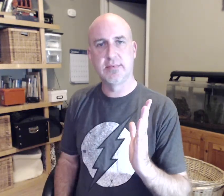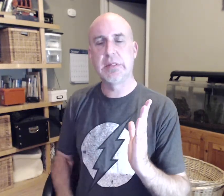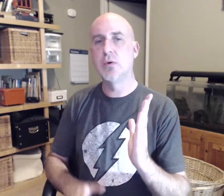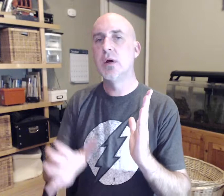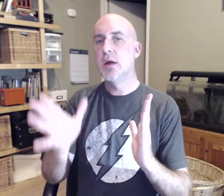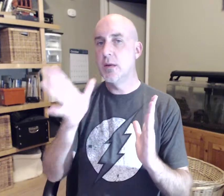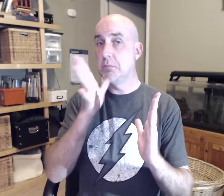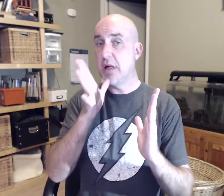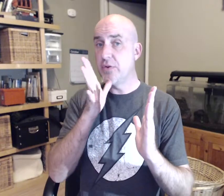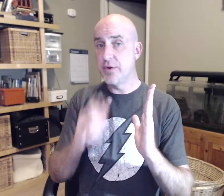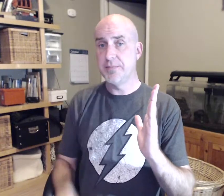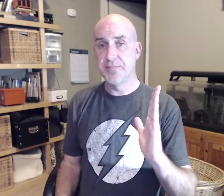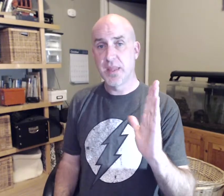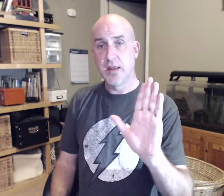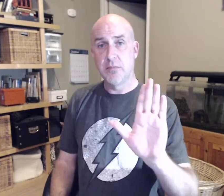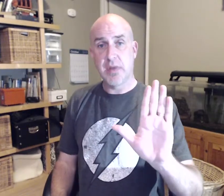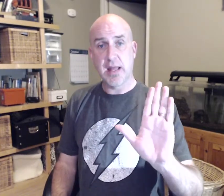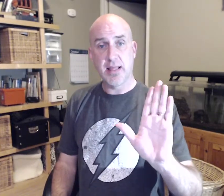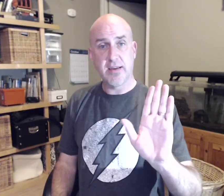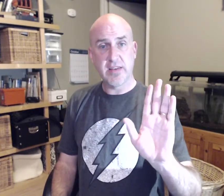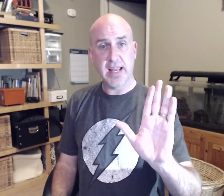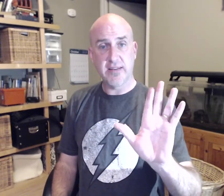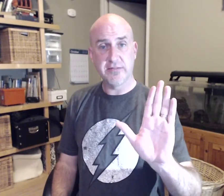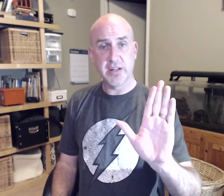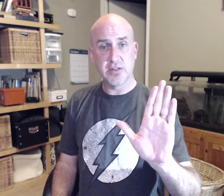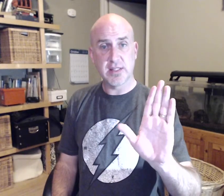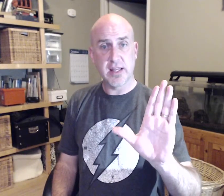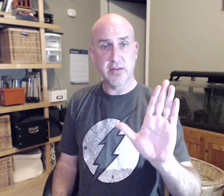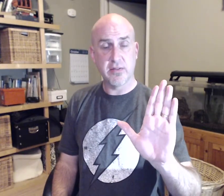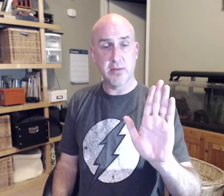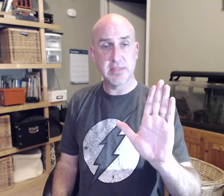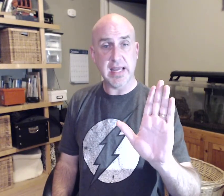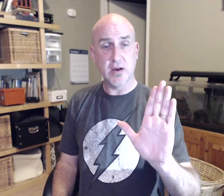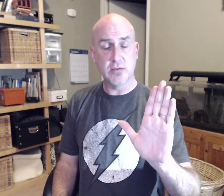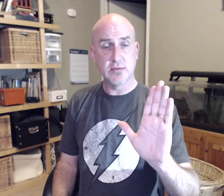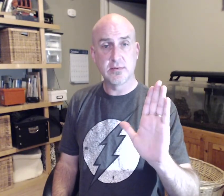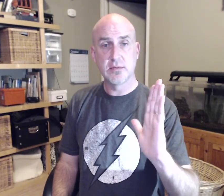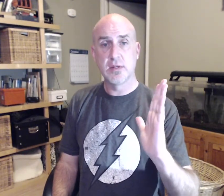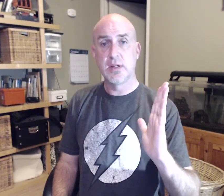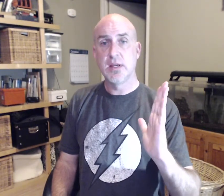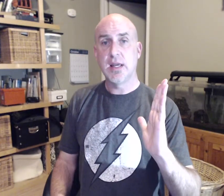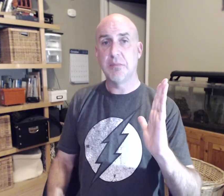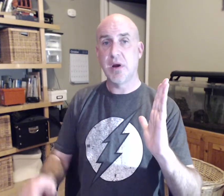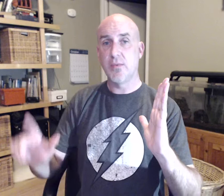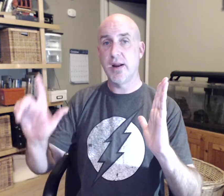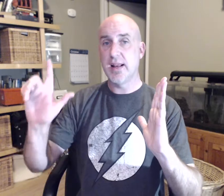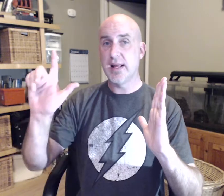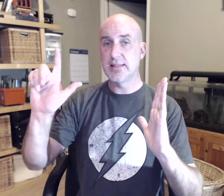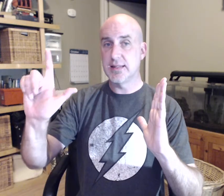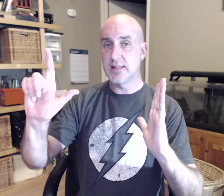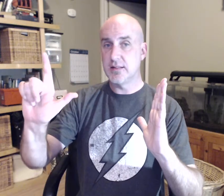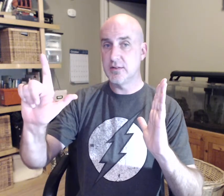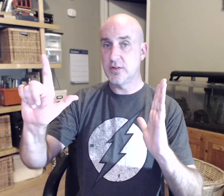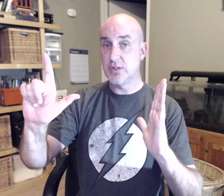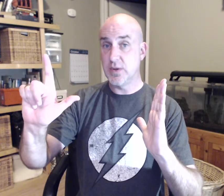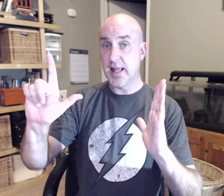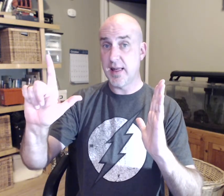So mother, my left hand, fingers together, thumbs out. My right hand's going to turn into an